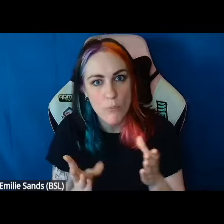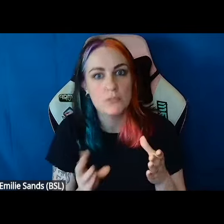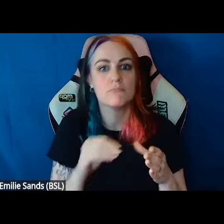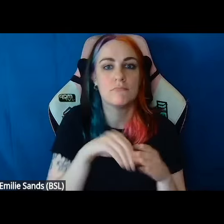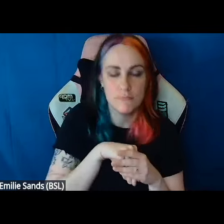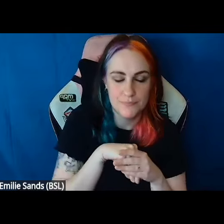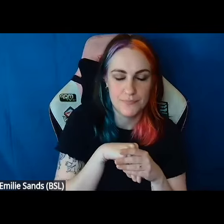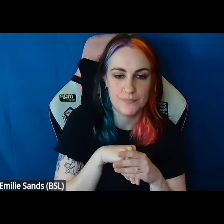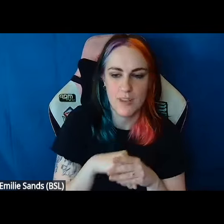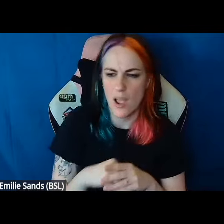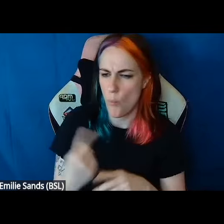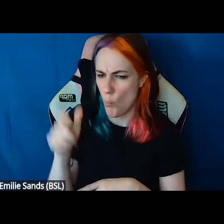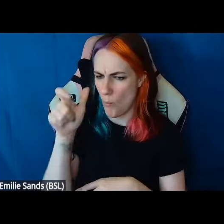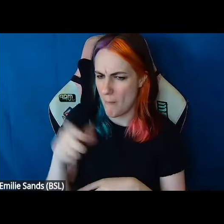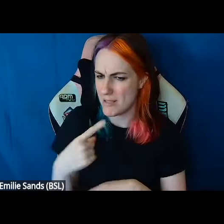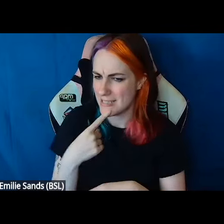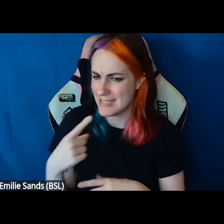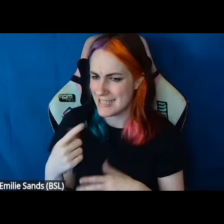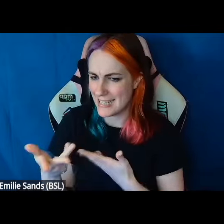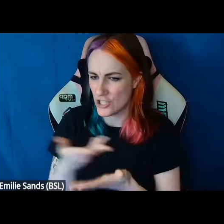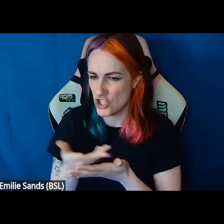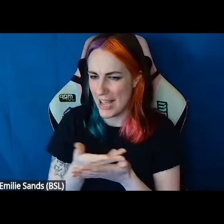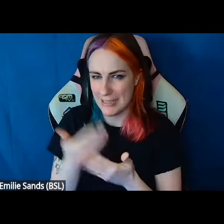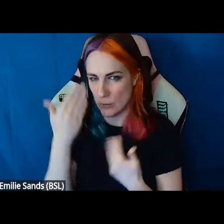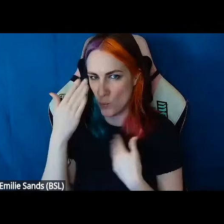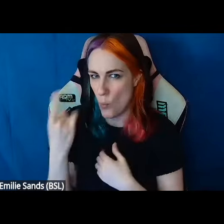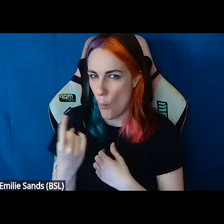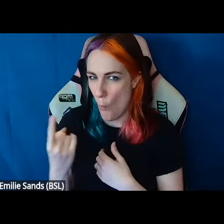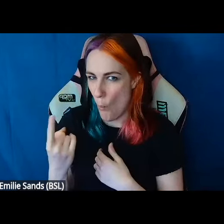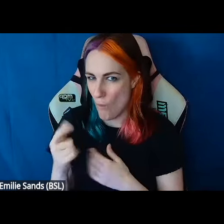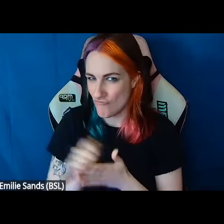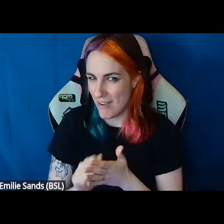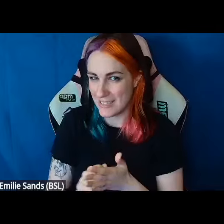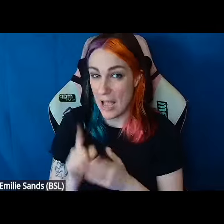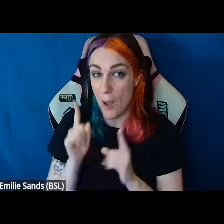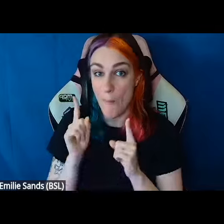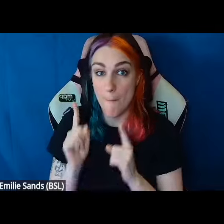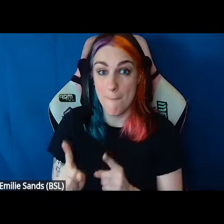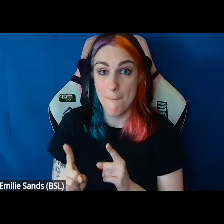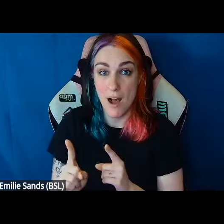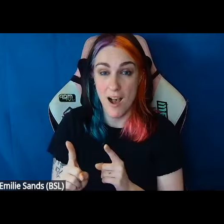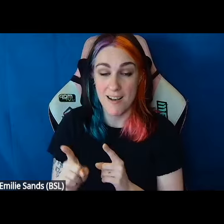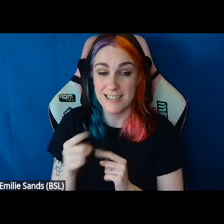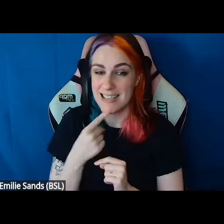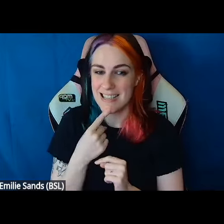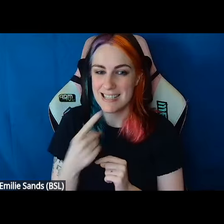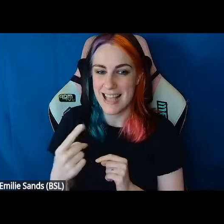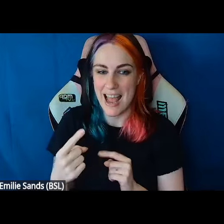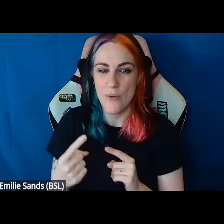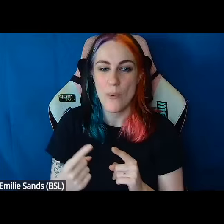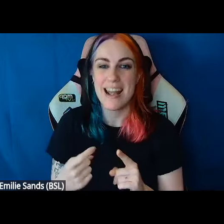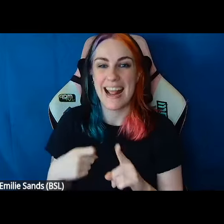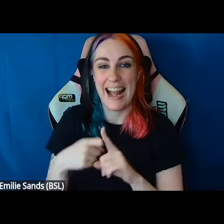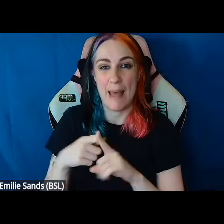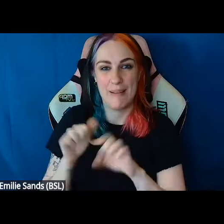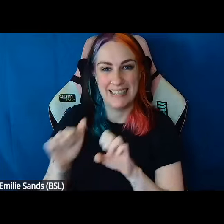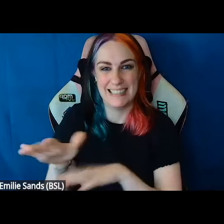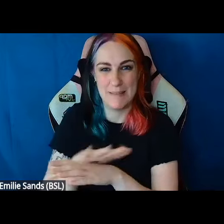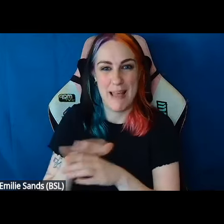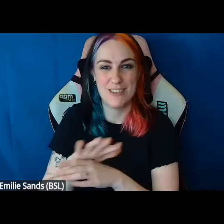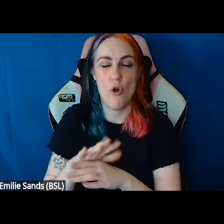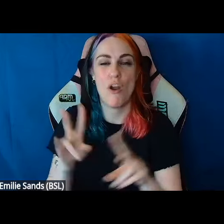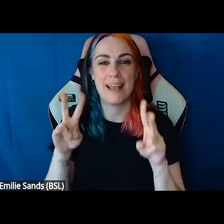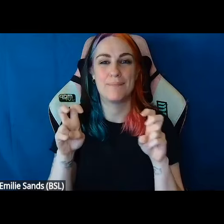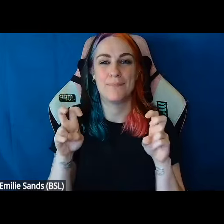said in chat, and I didn't write down who said it, at this point, we just need Clemen's face on one of those like saint candles. And I think you're